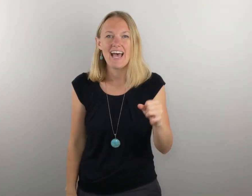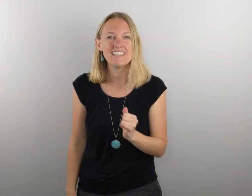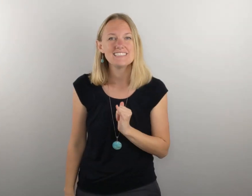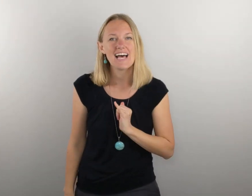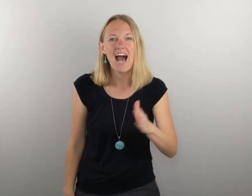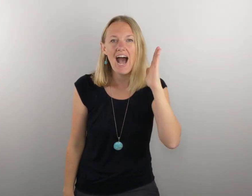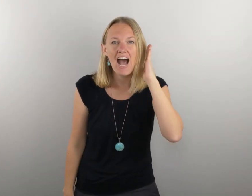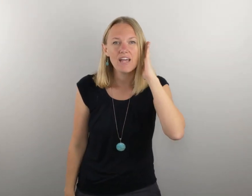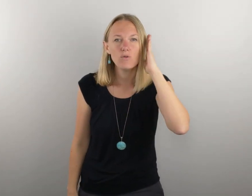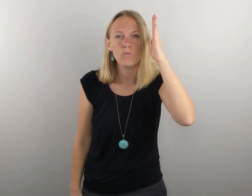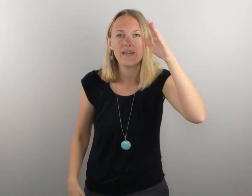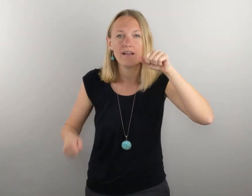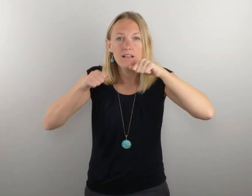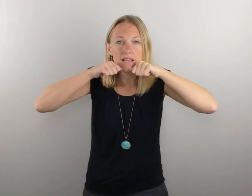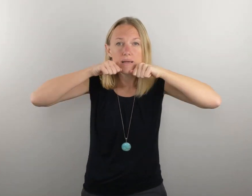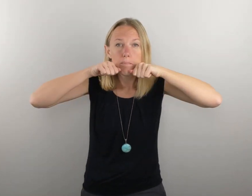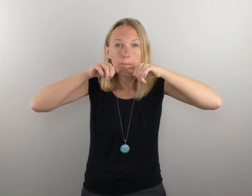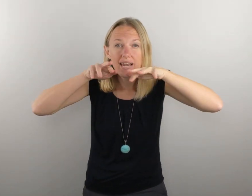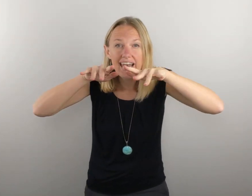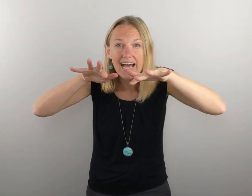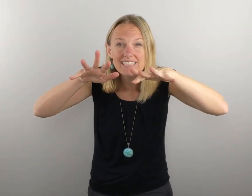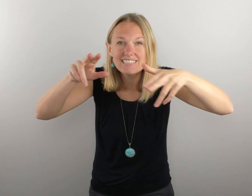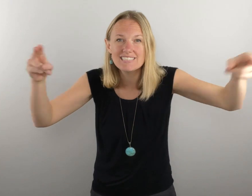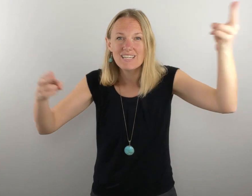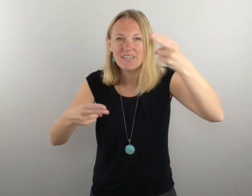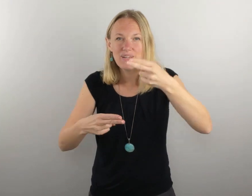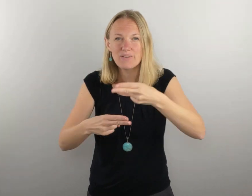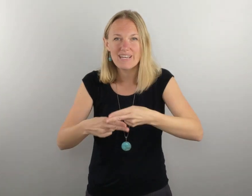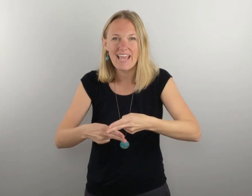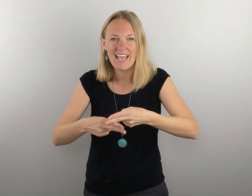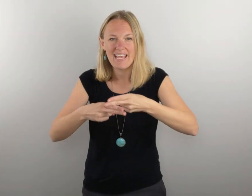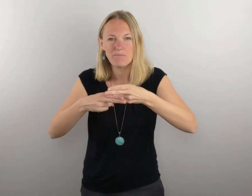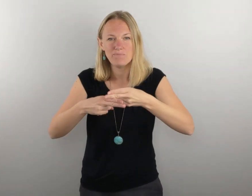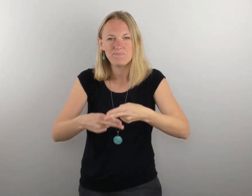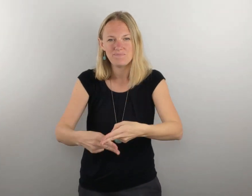Yes, I will bless your name.